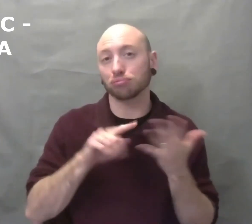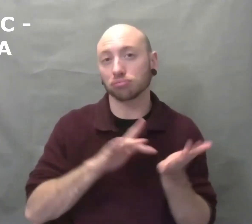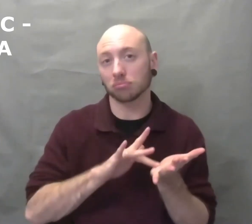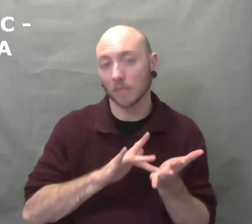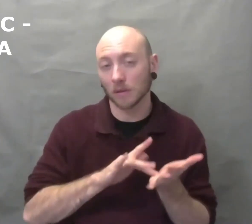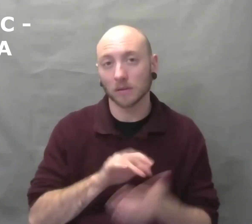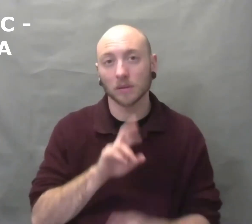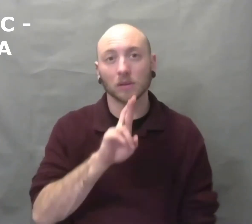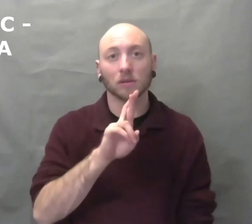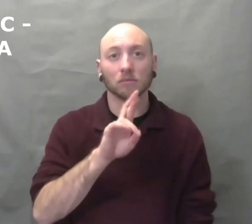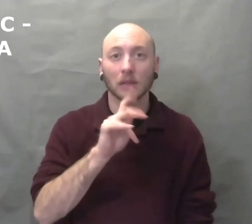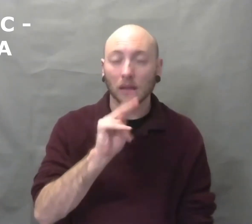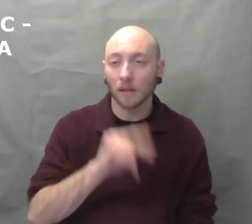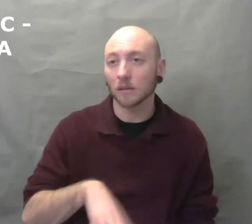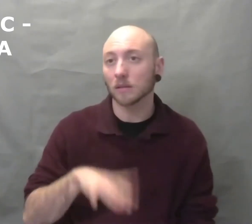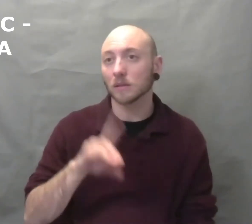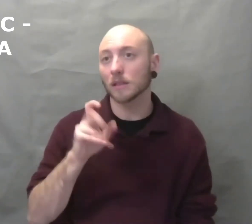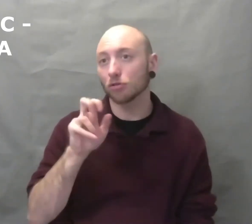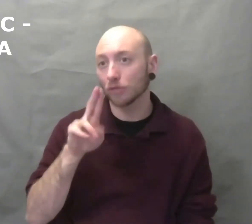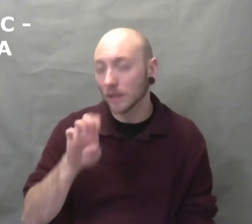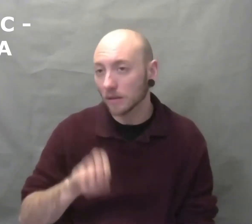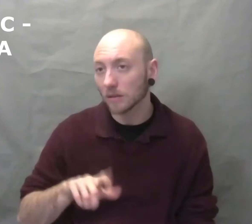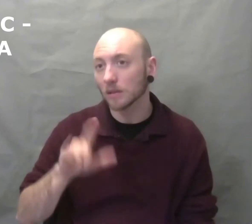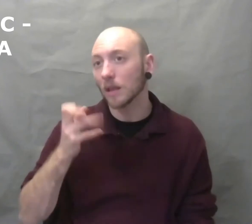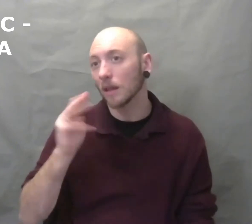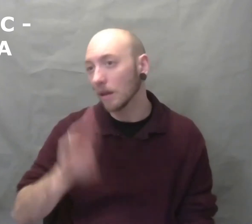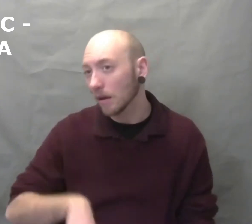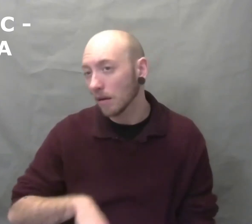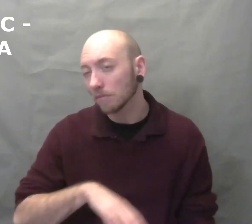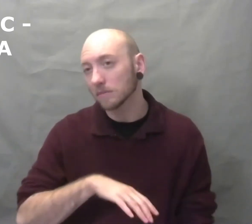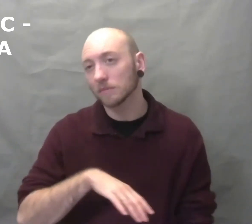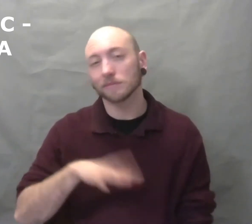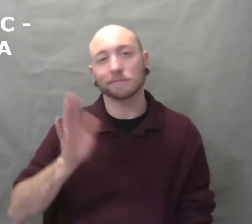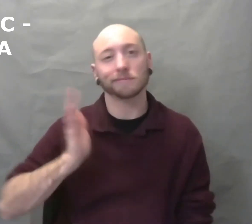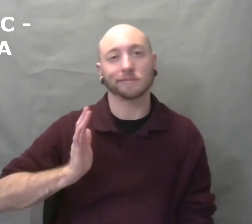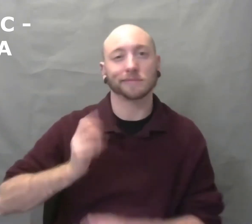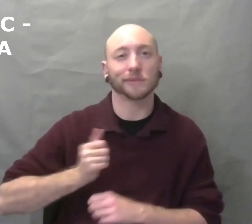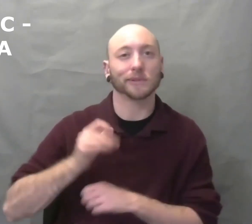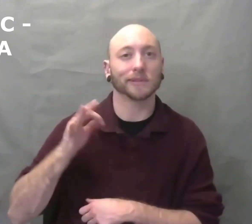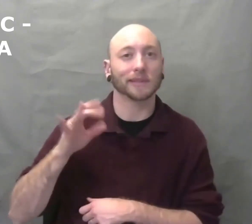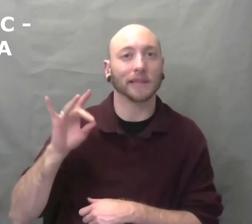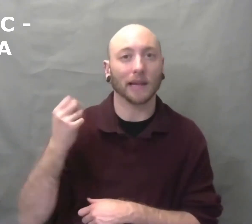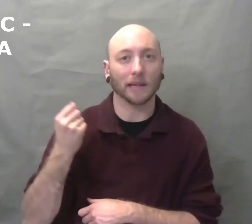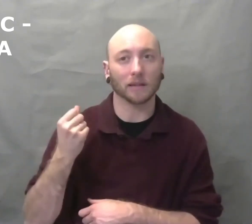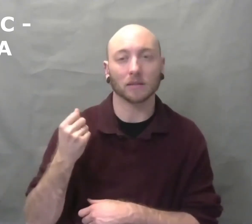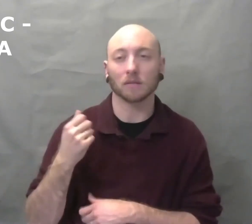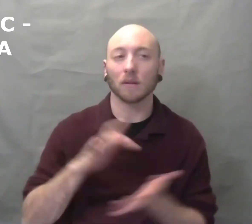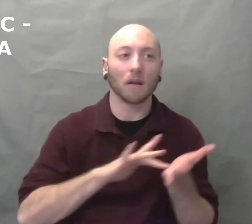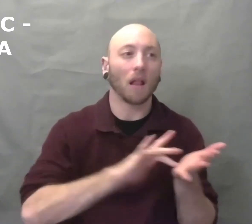Ritalin, Dexedrine, Tofranil, lithium, you name the drug in the 80s. The doctors were throwing it at me. You know, I guess I was the test